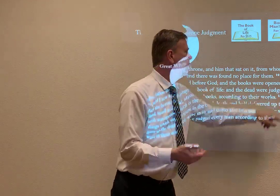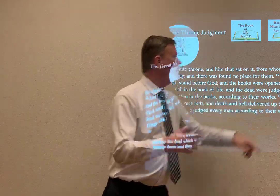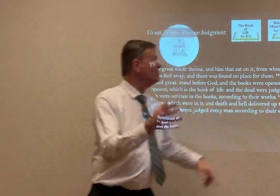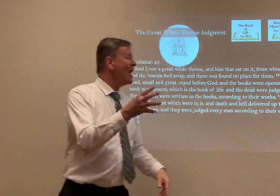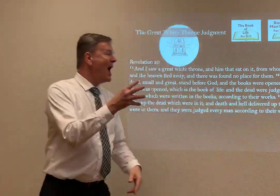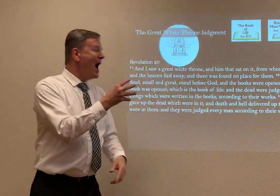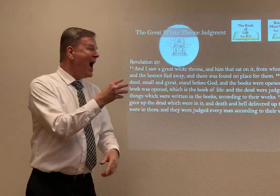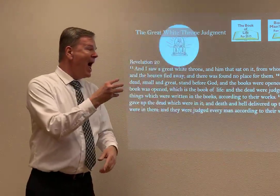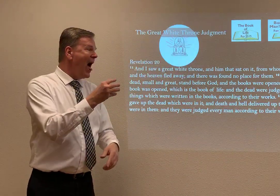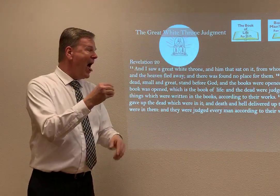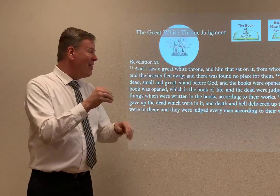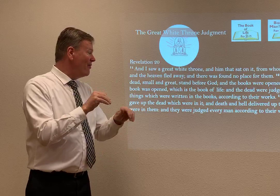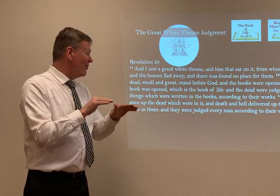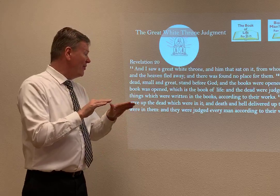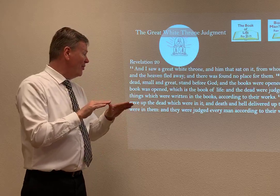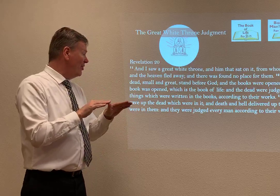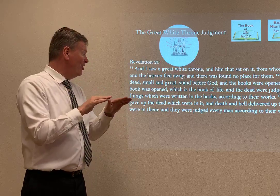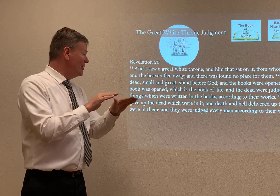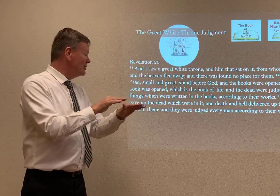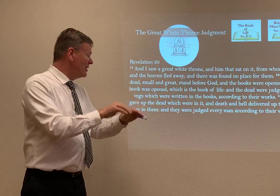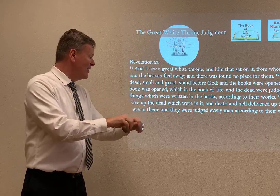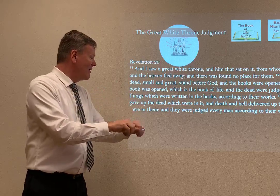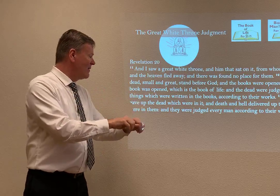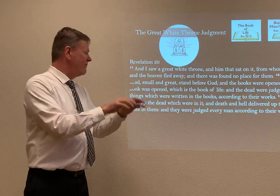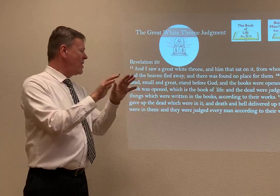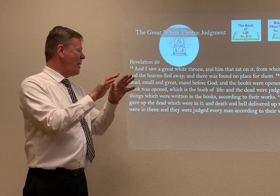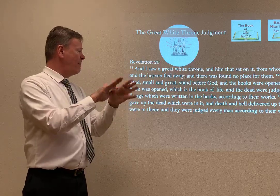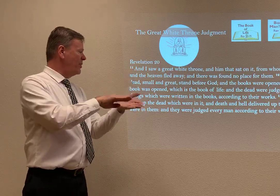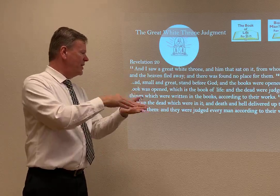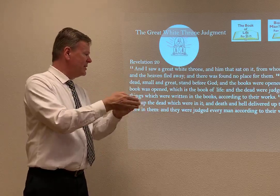Verse 13. Verse 13 reads, and the sea gave up the dead,